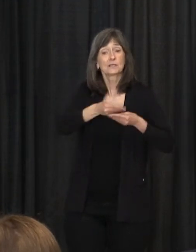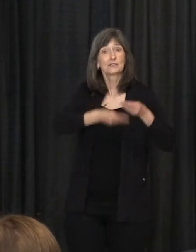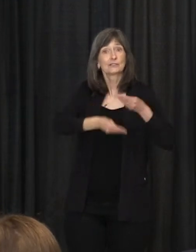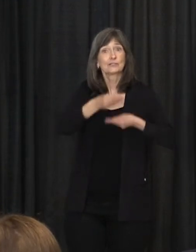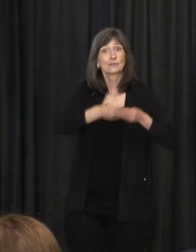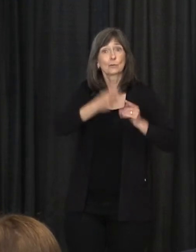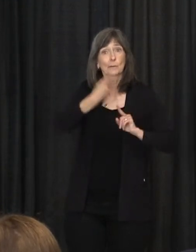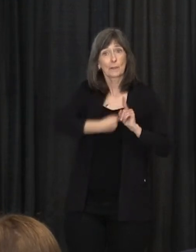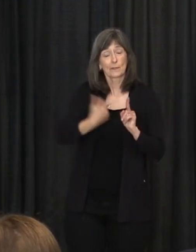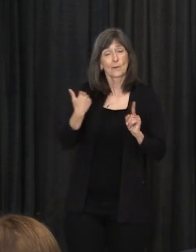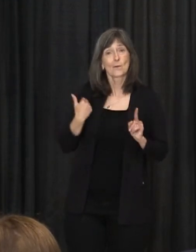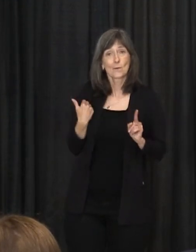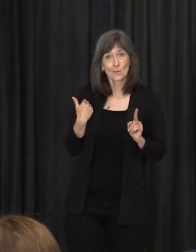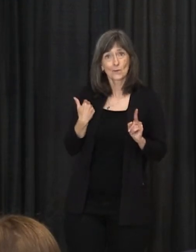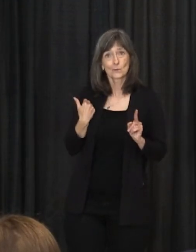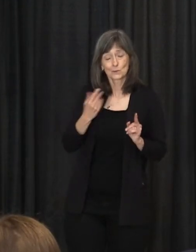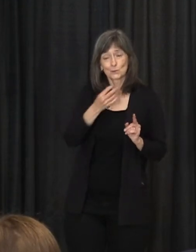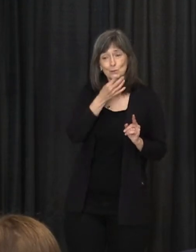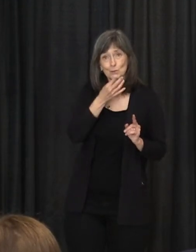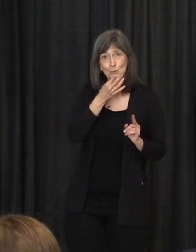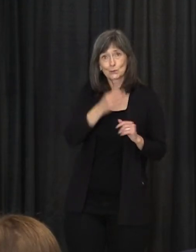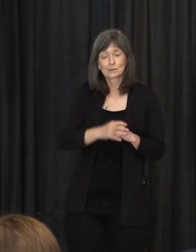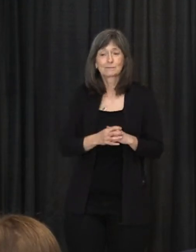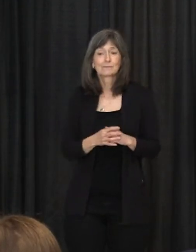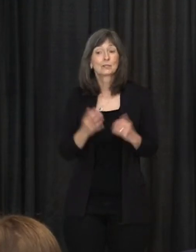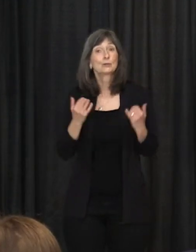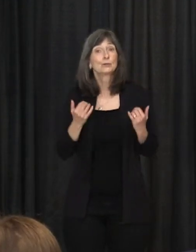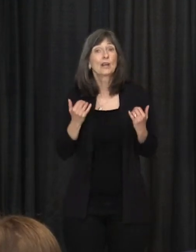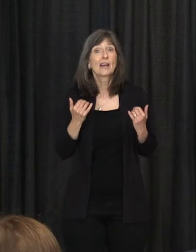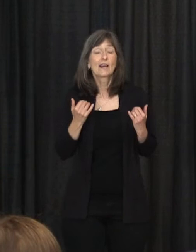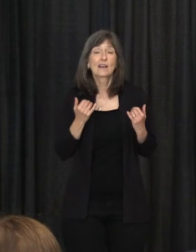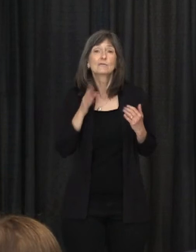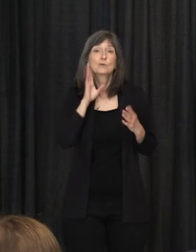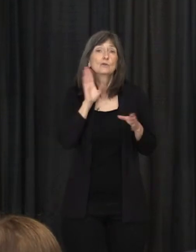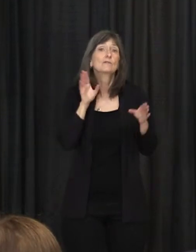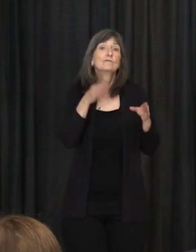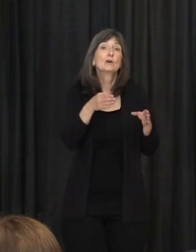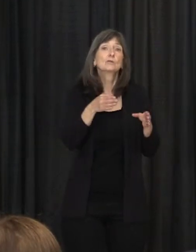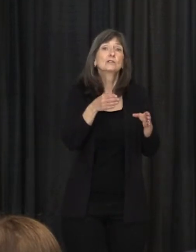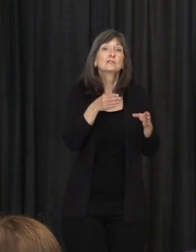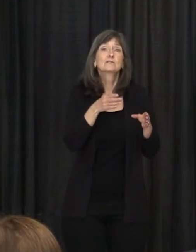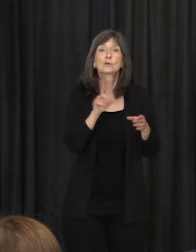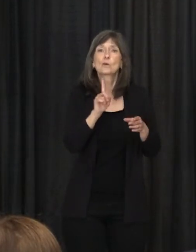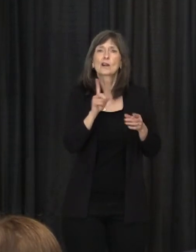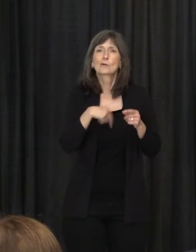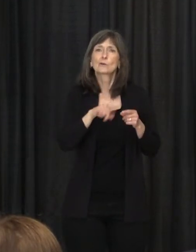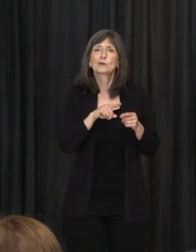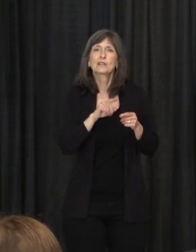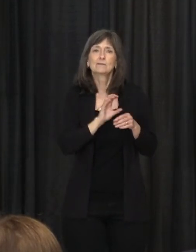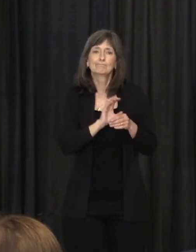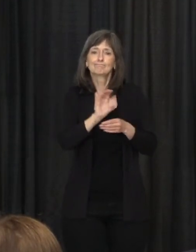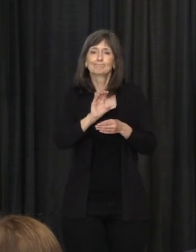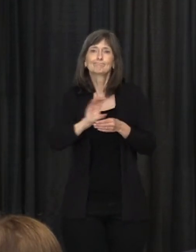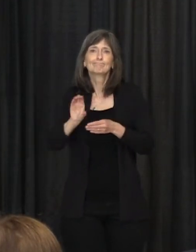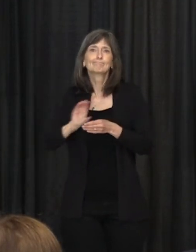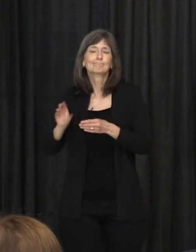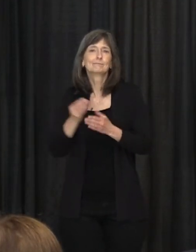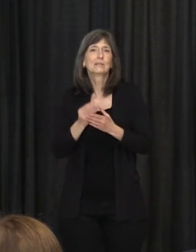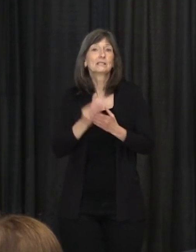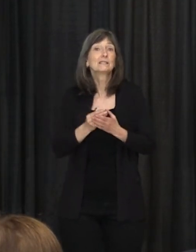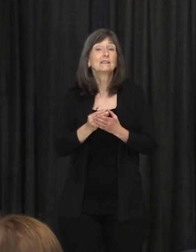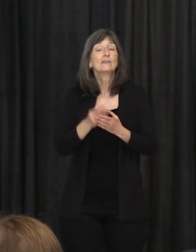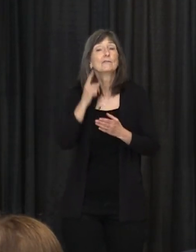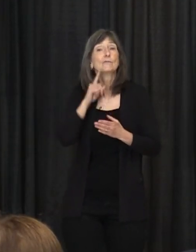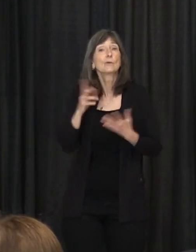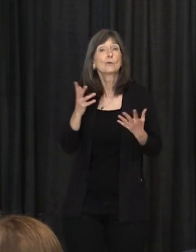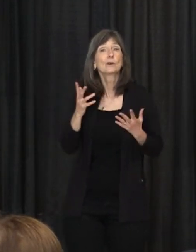budget. And today we have an opportunity to profile a number of investments we are making to support newcomers to come to Newfoundland